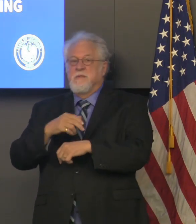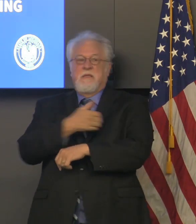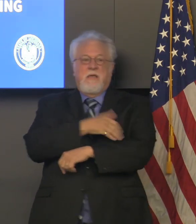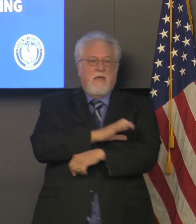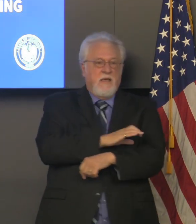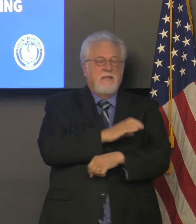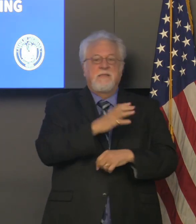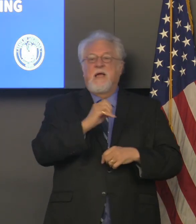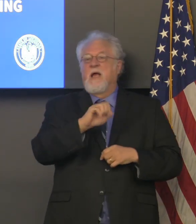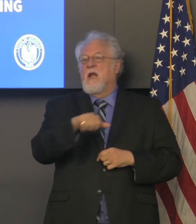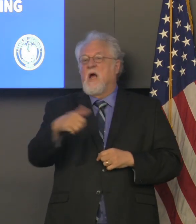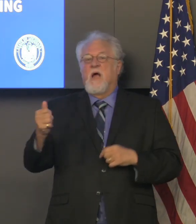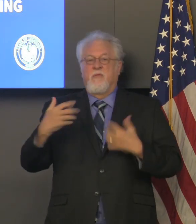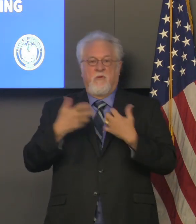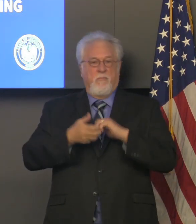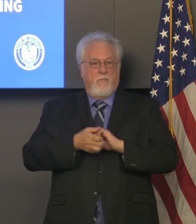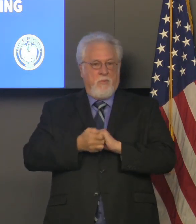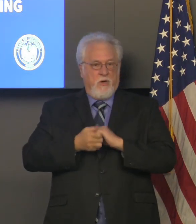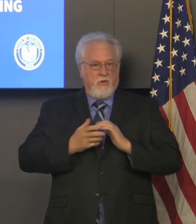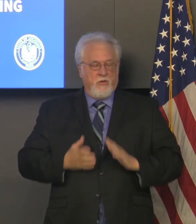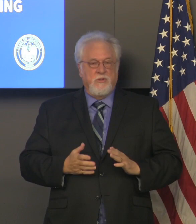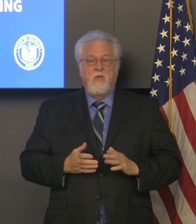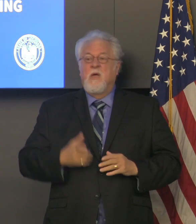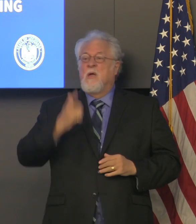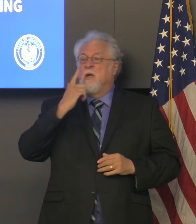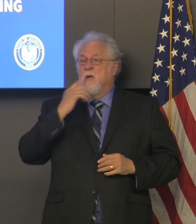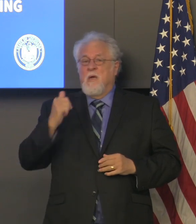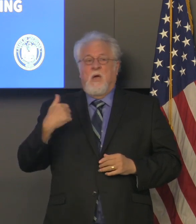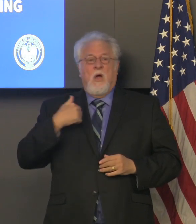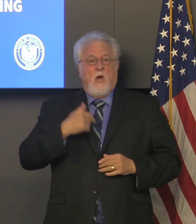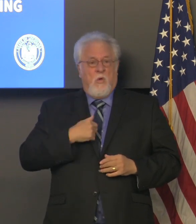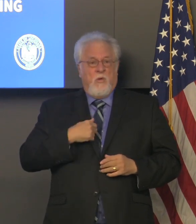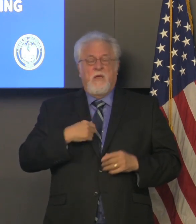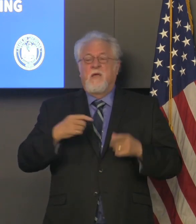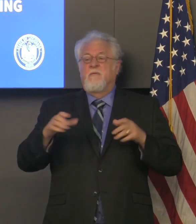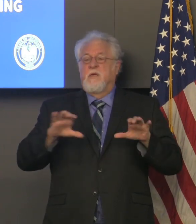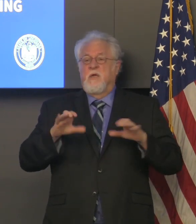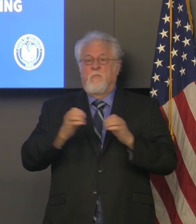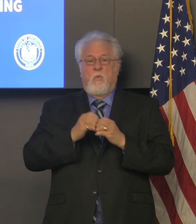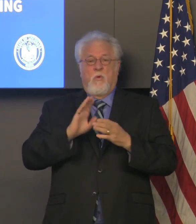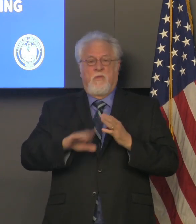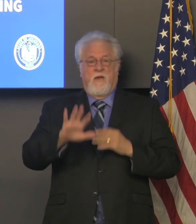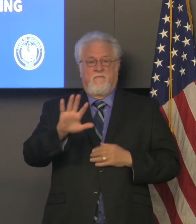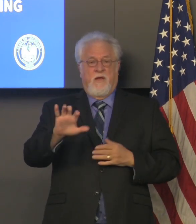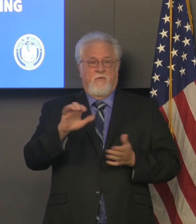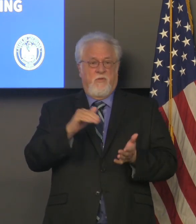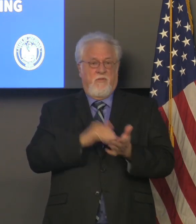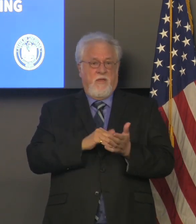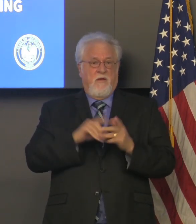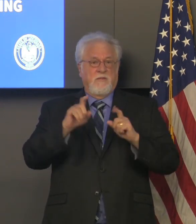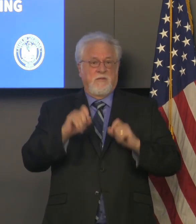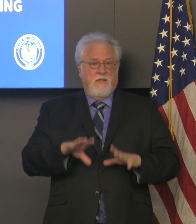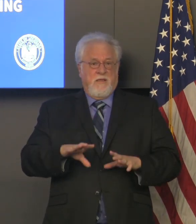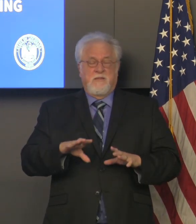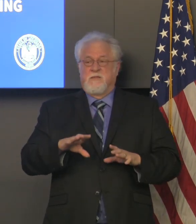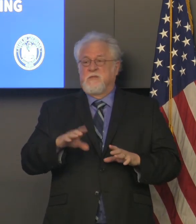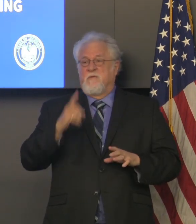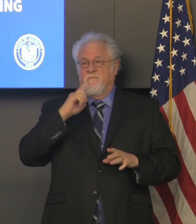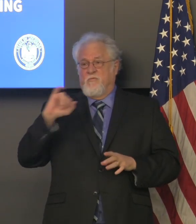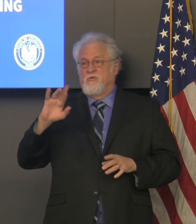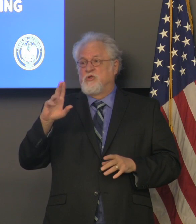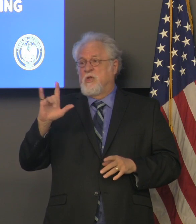clinics and other partners, because we've actually conducted more than 500,000 tests in the month of